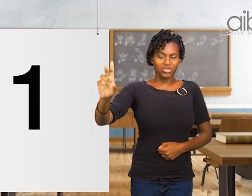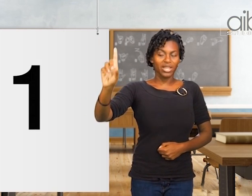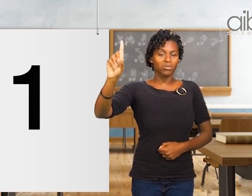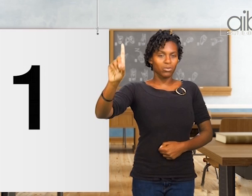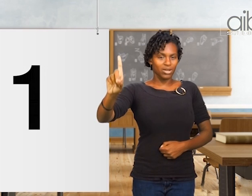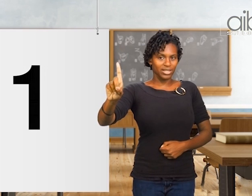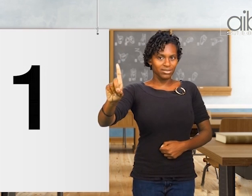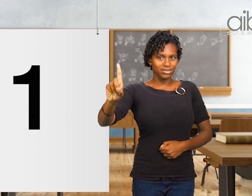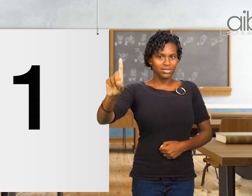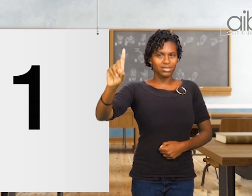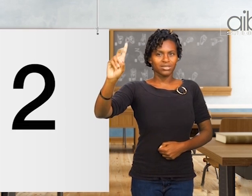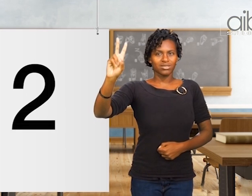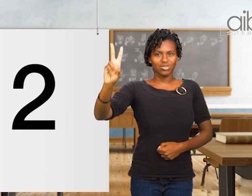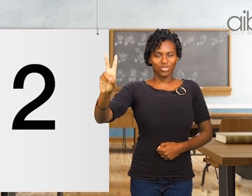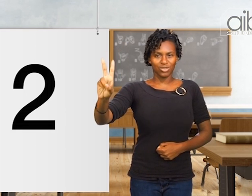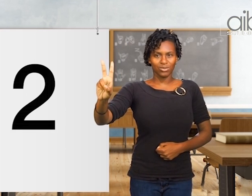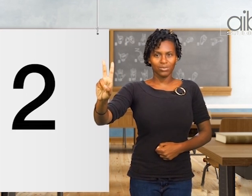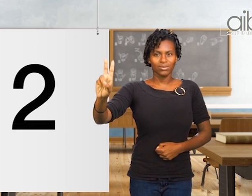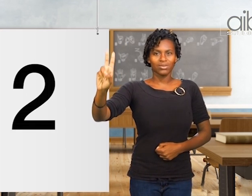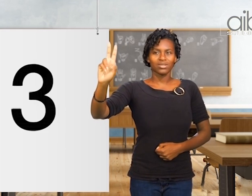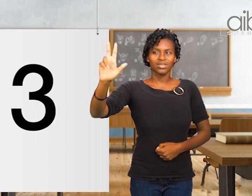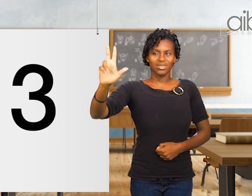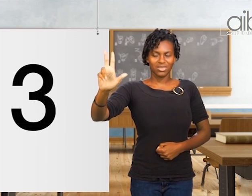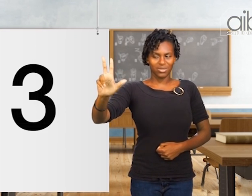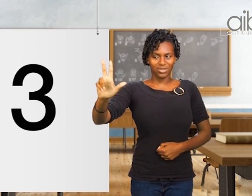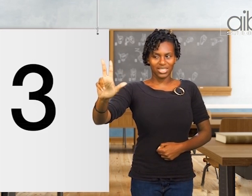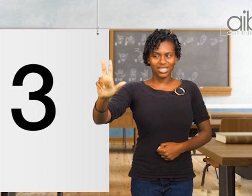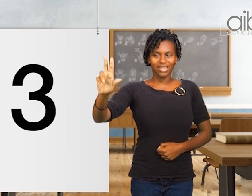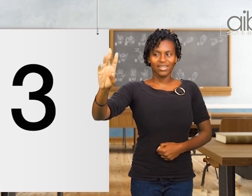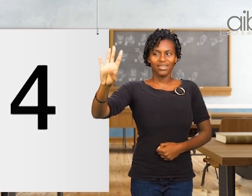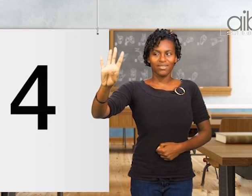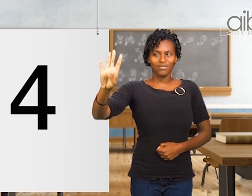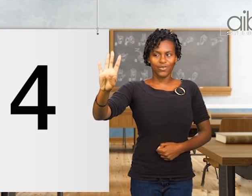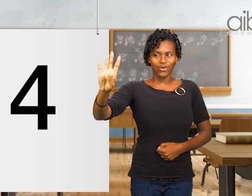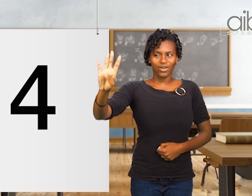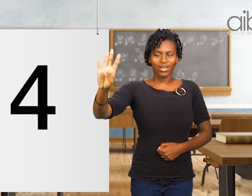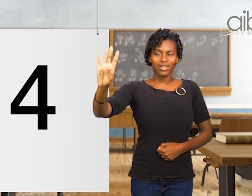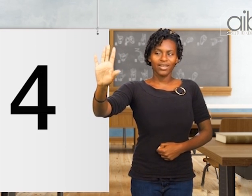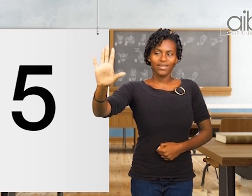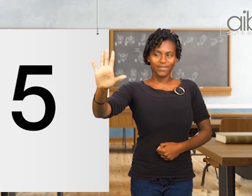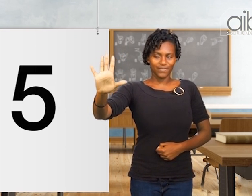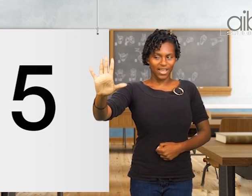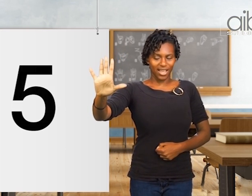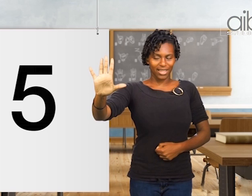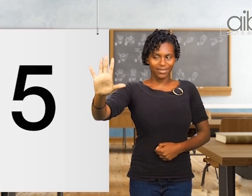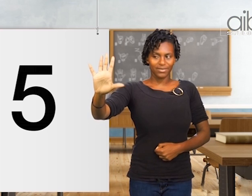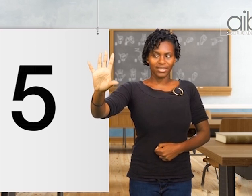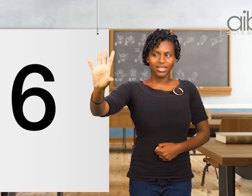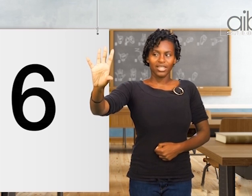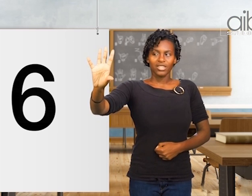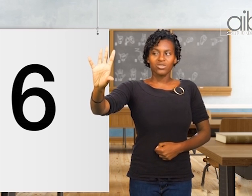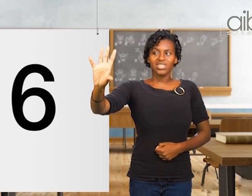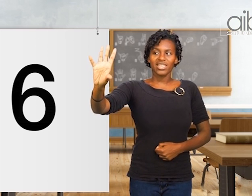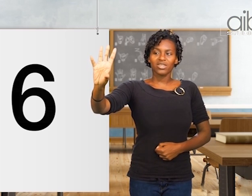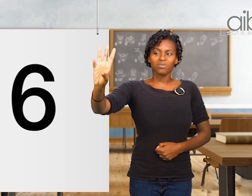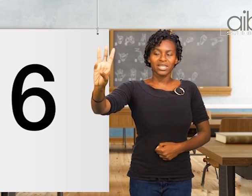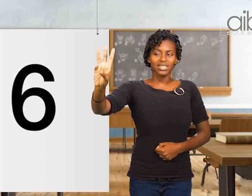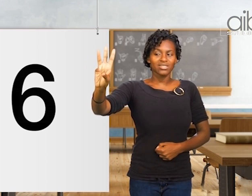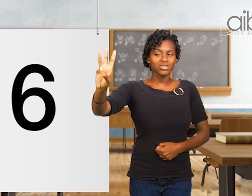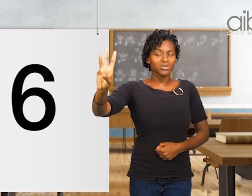got 1, 2, 3, 4, 5. You take your pinky to your